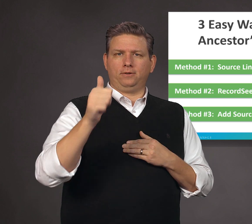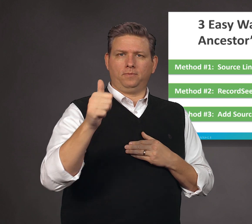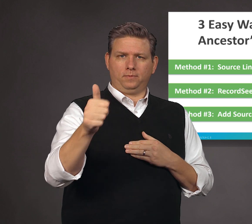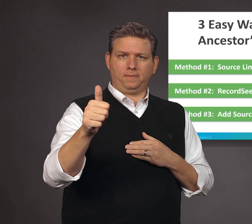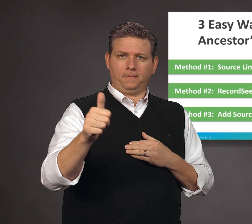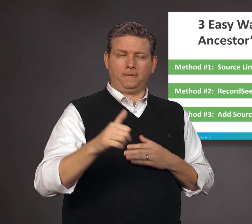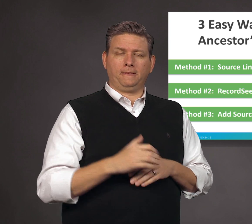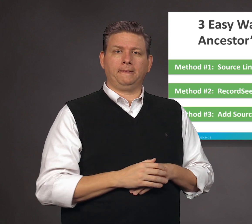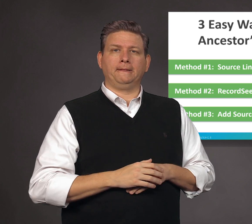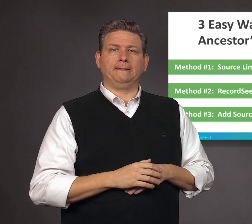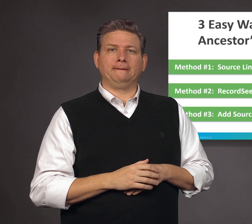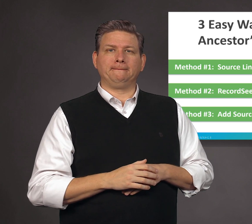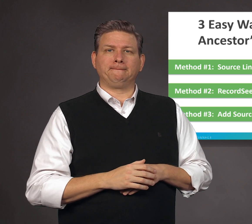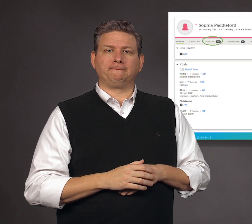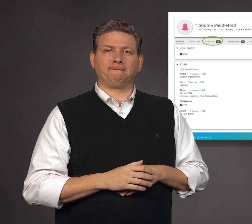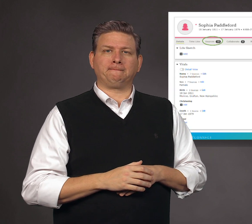manually.